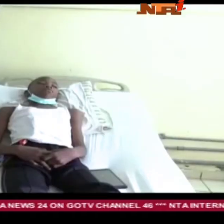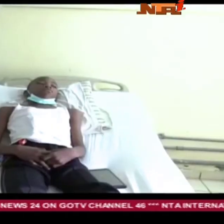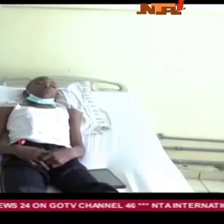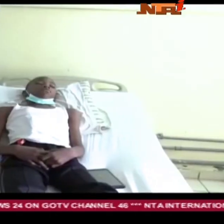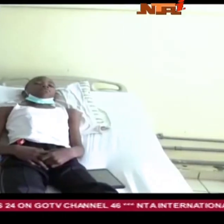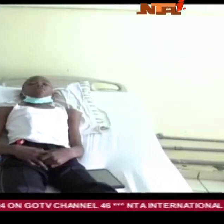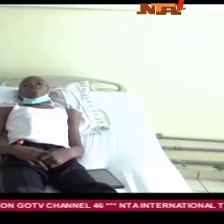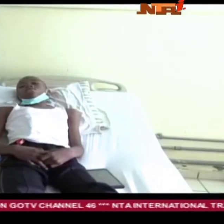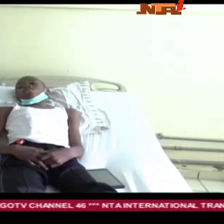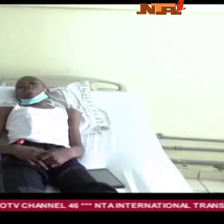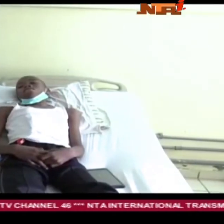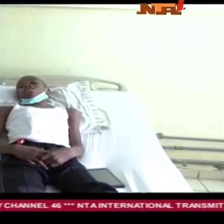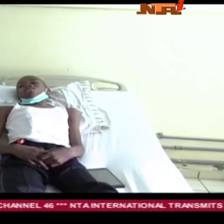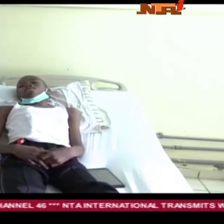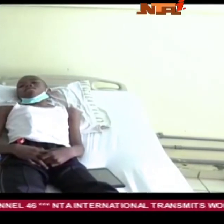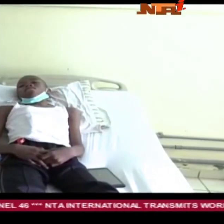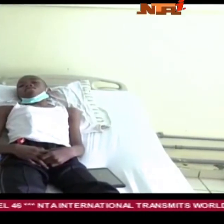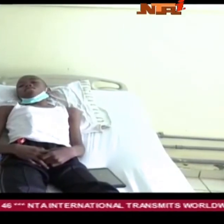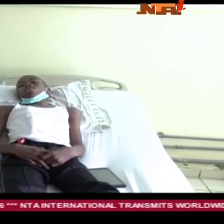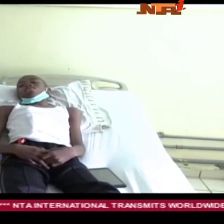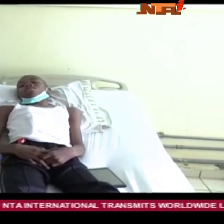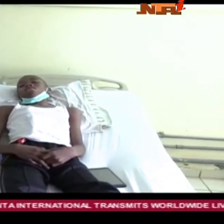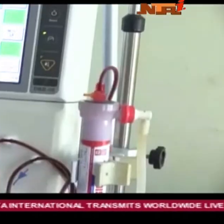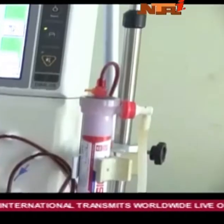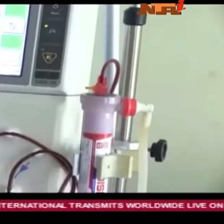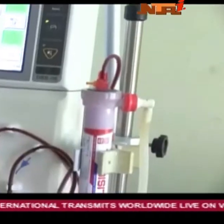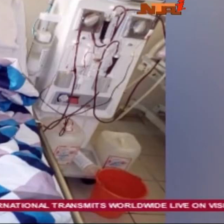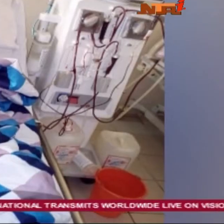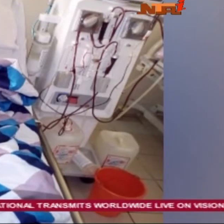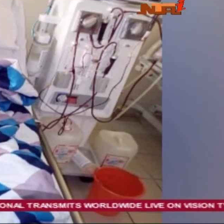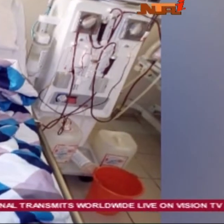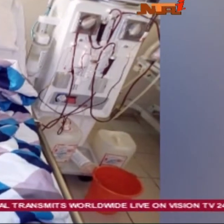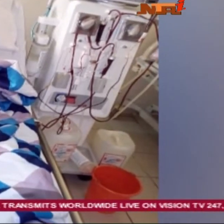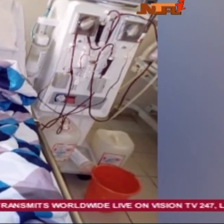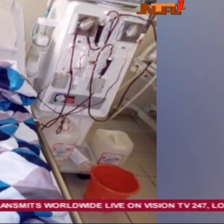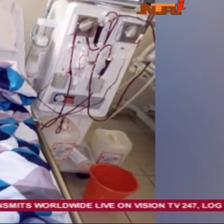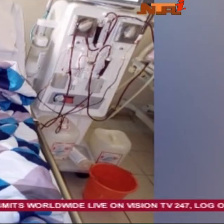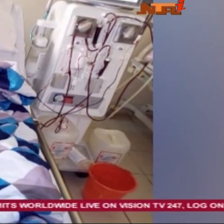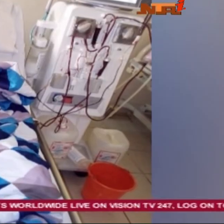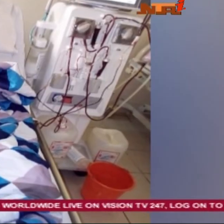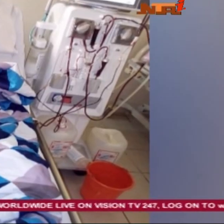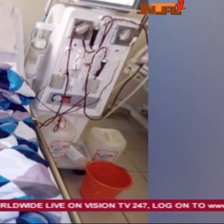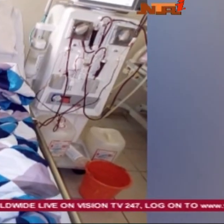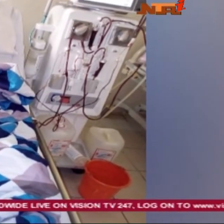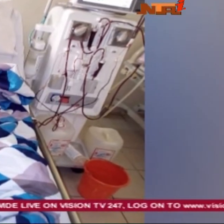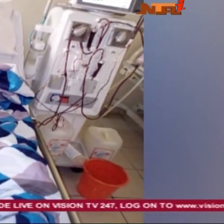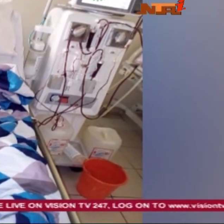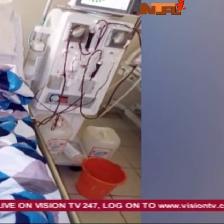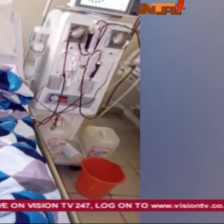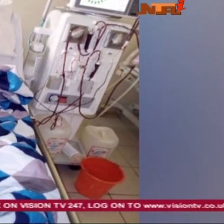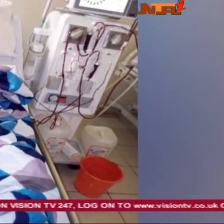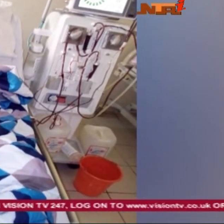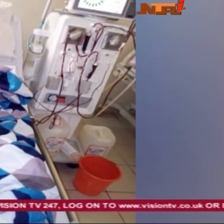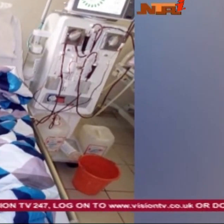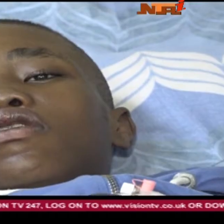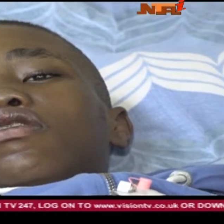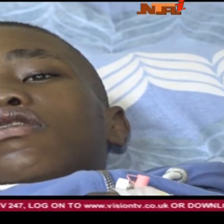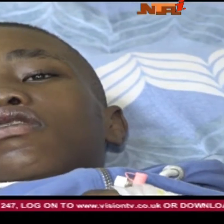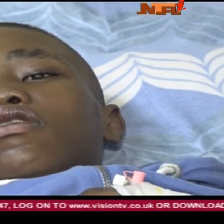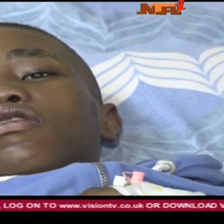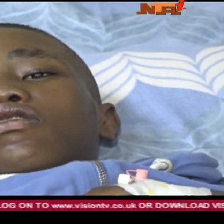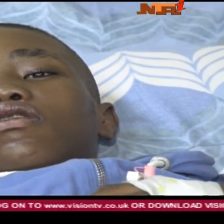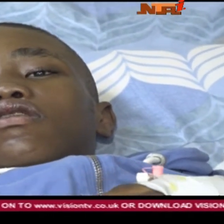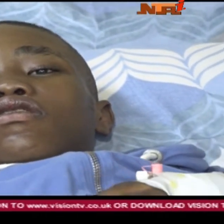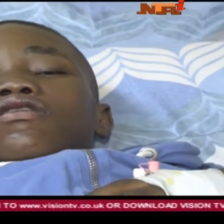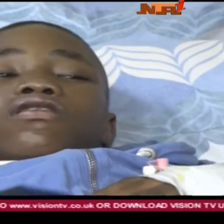to live because he's Nigeria's future. Iman has rights as a child and a promising future that must